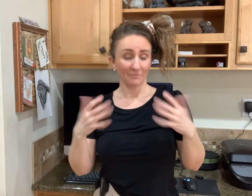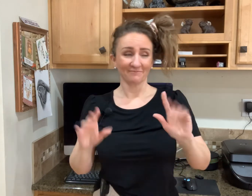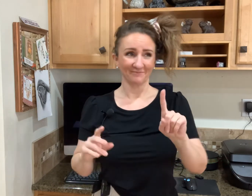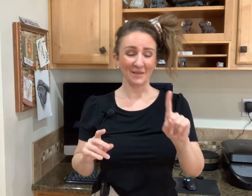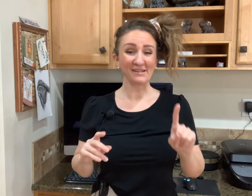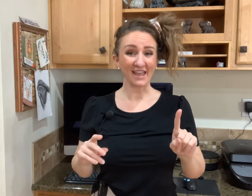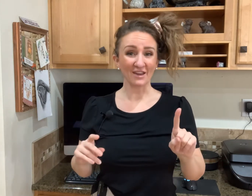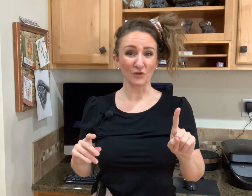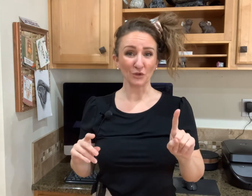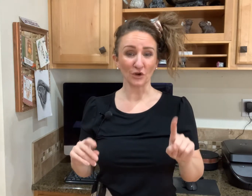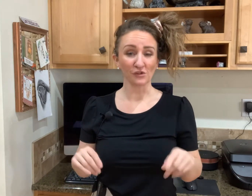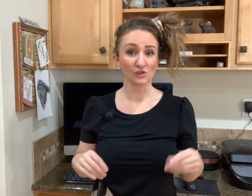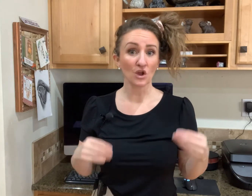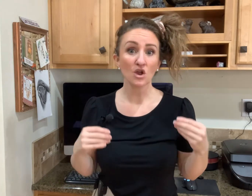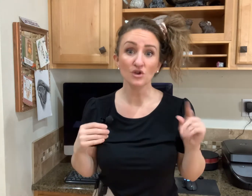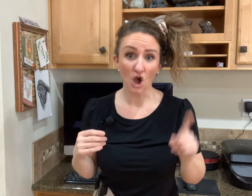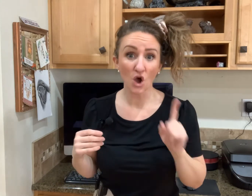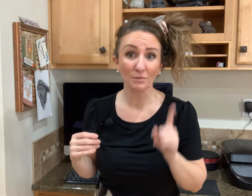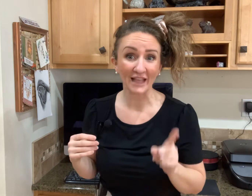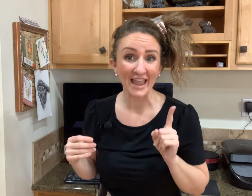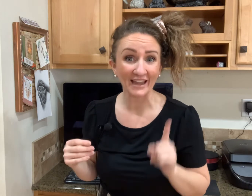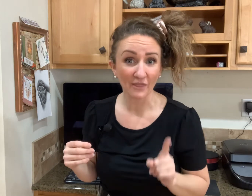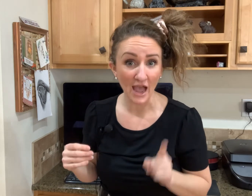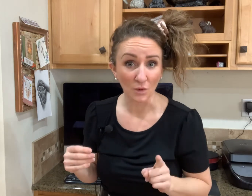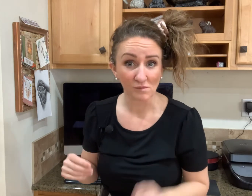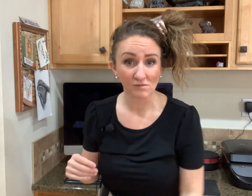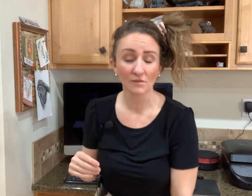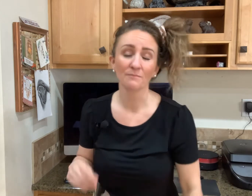Let me say it for you first. No playing in the house.